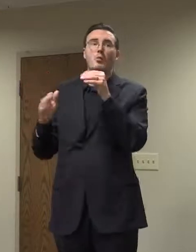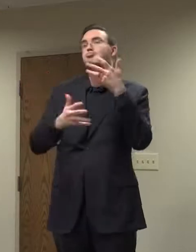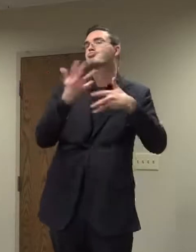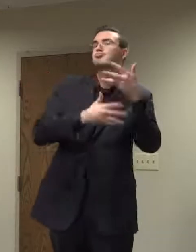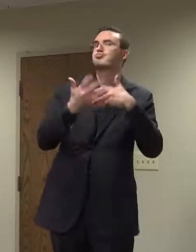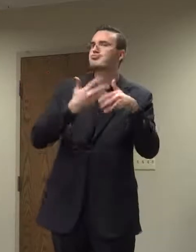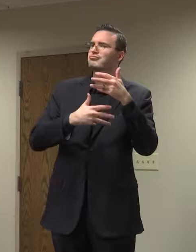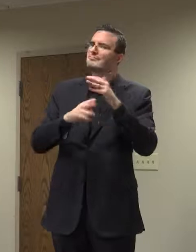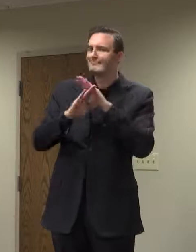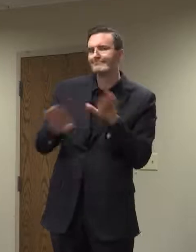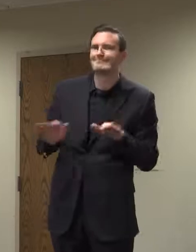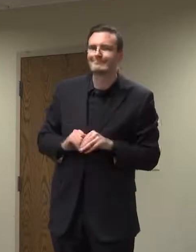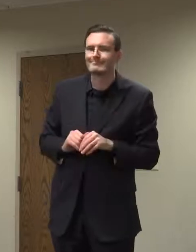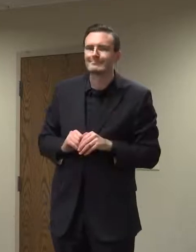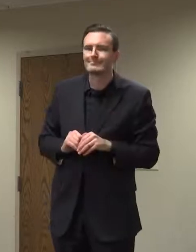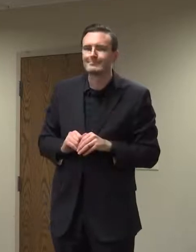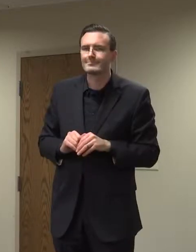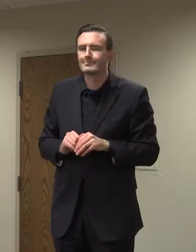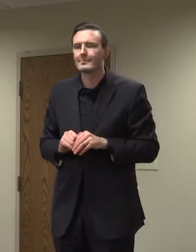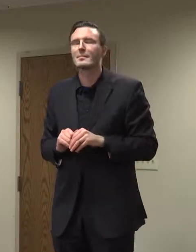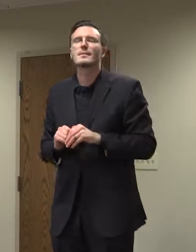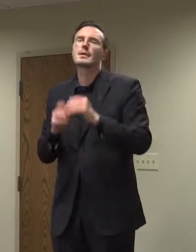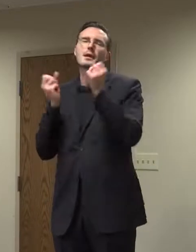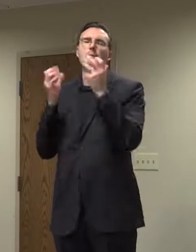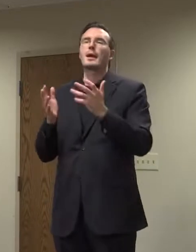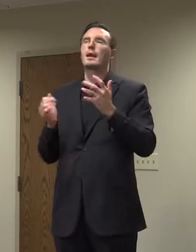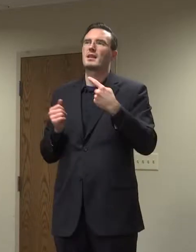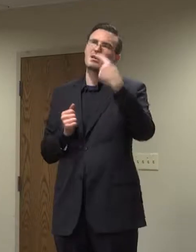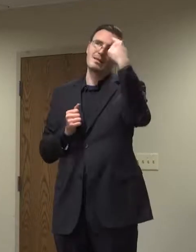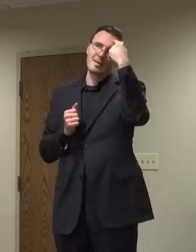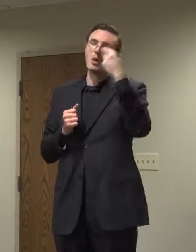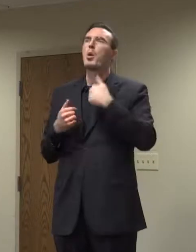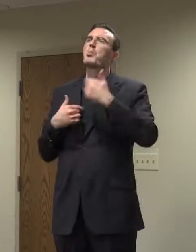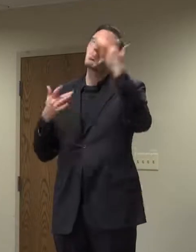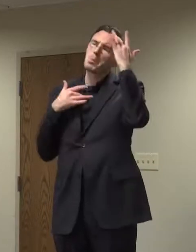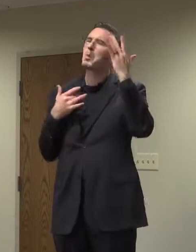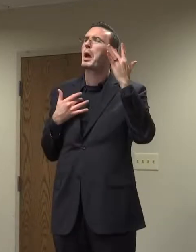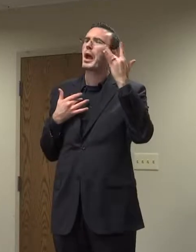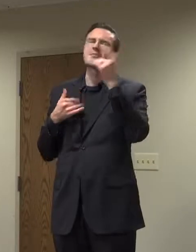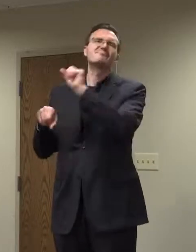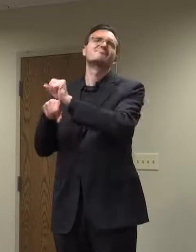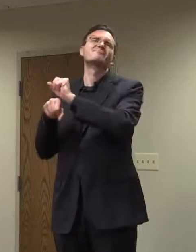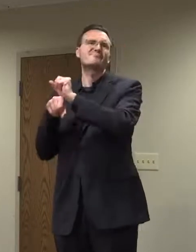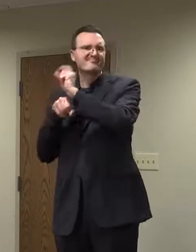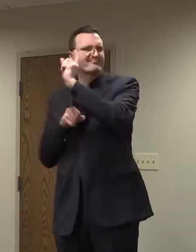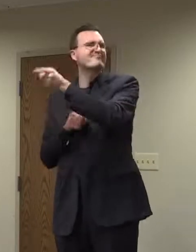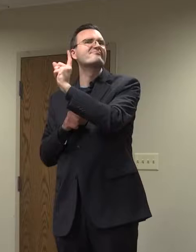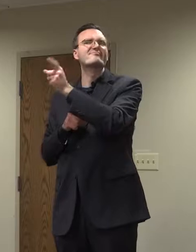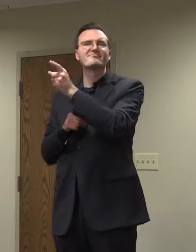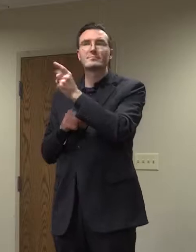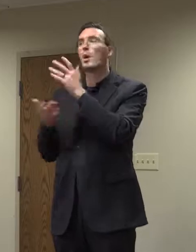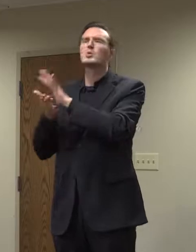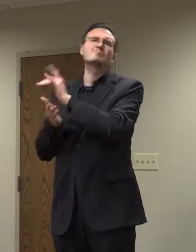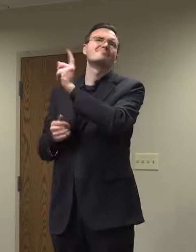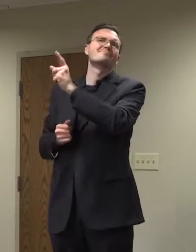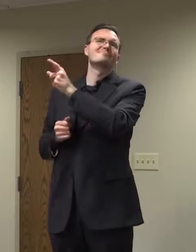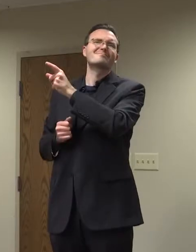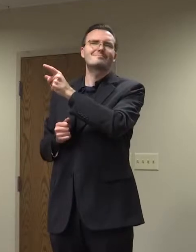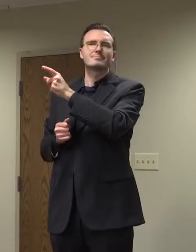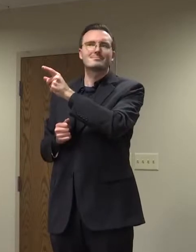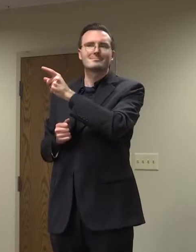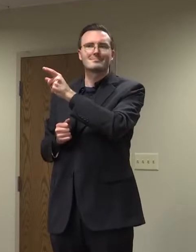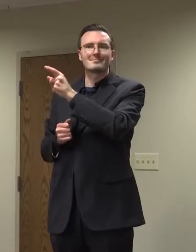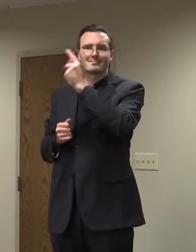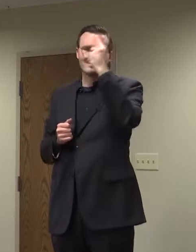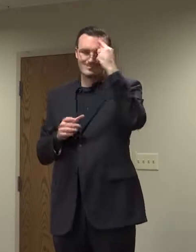talked about this before, about assuming that you acquired an infection from your work, your school, everything but yourself and your family,